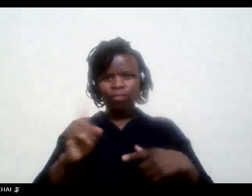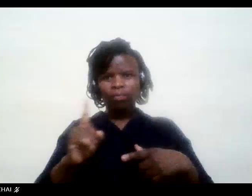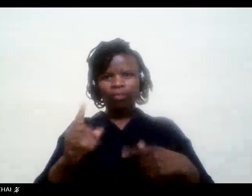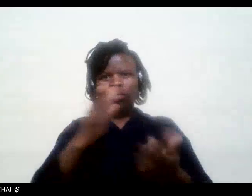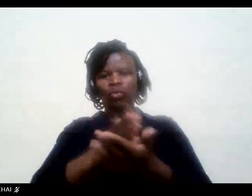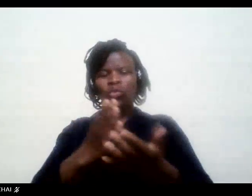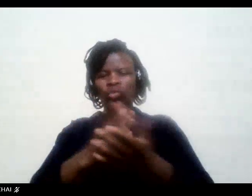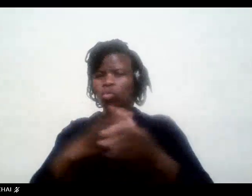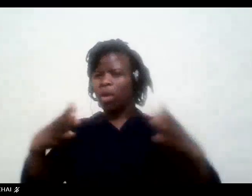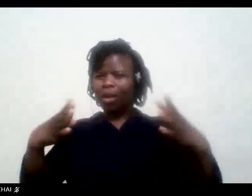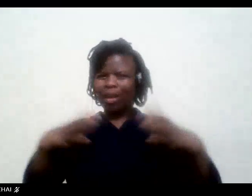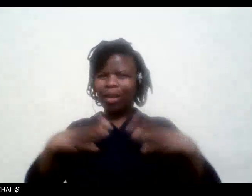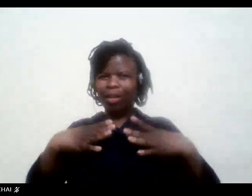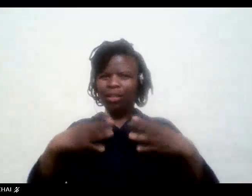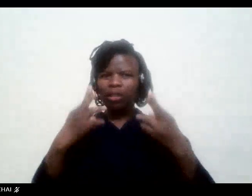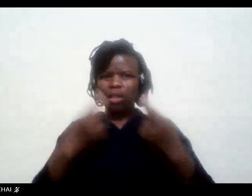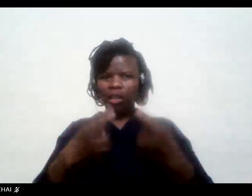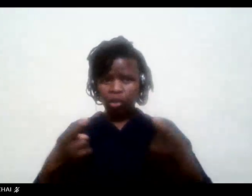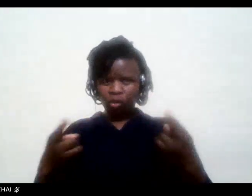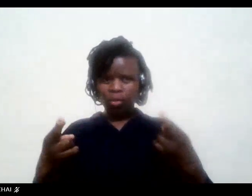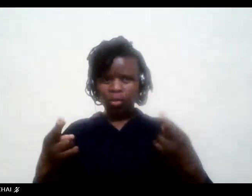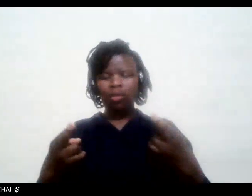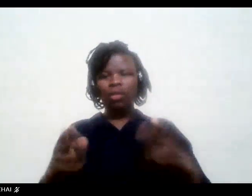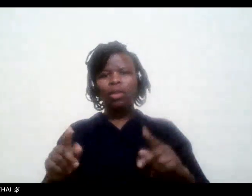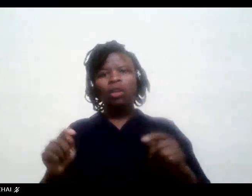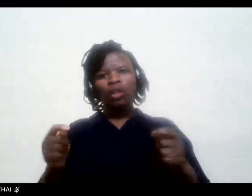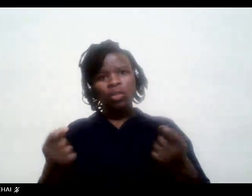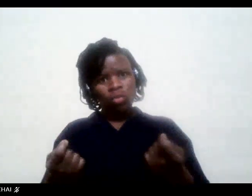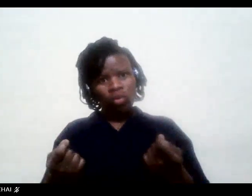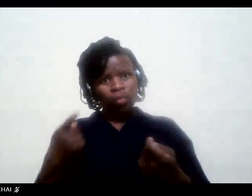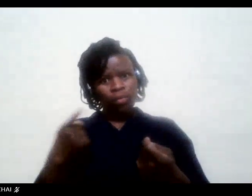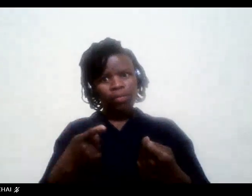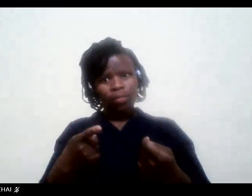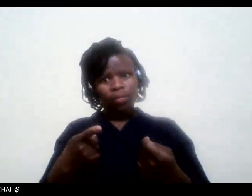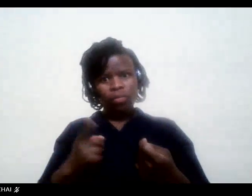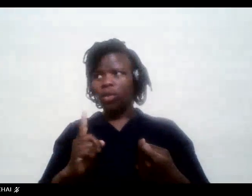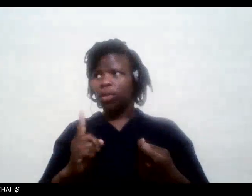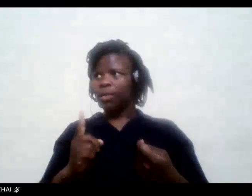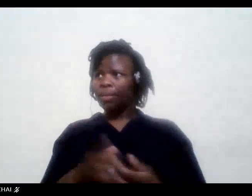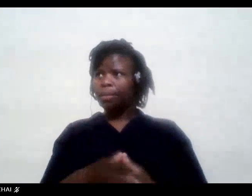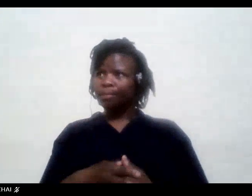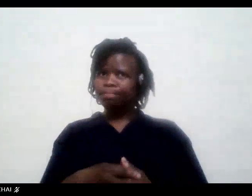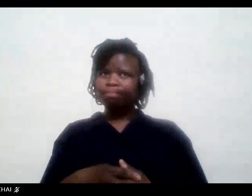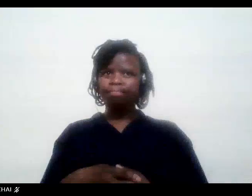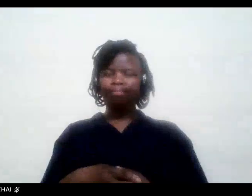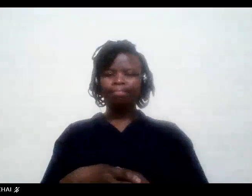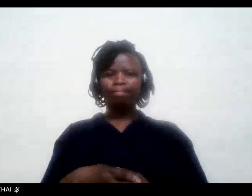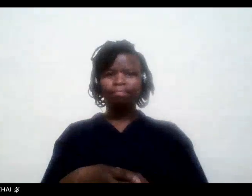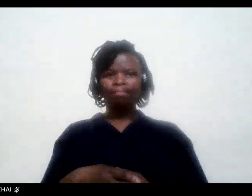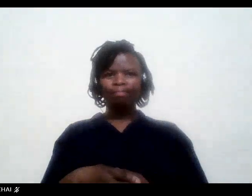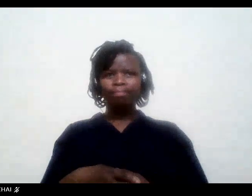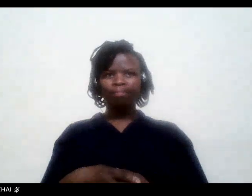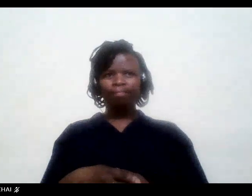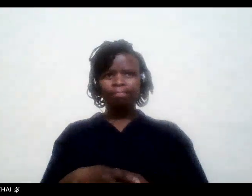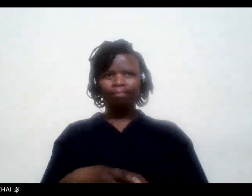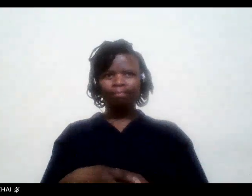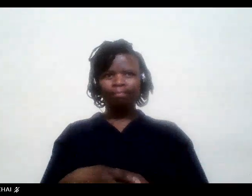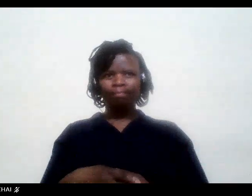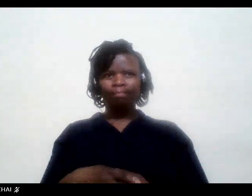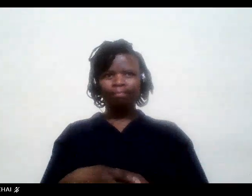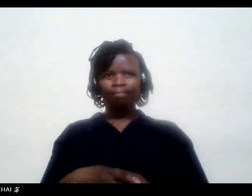Because it boils me up that Africa has so much, we actually have enough resources to be able to